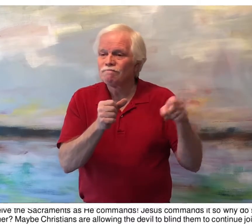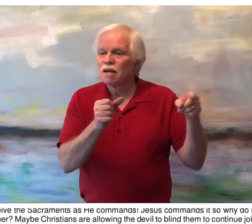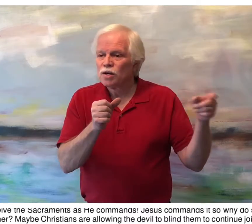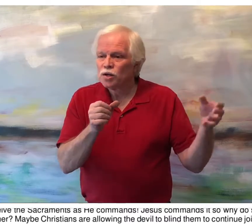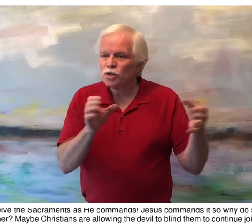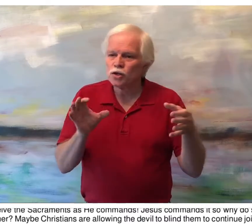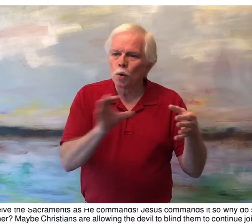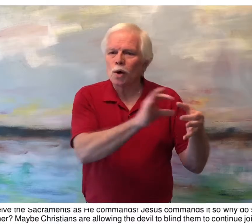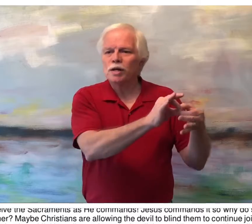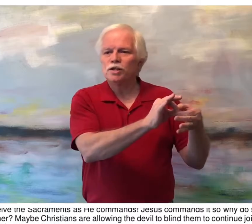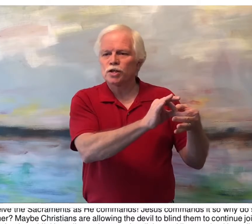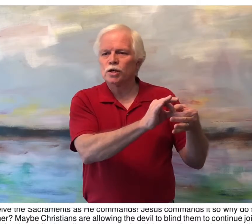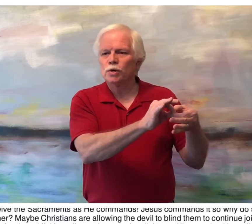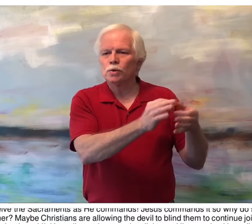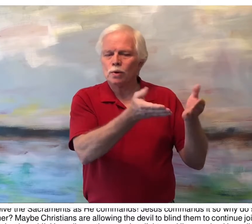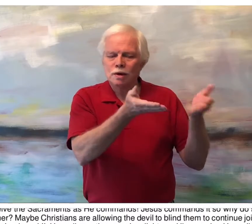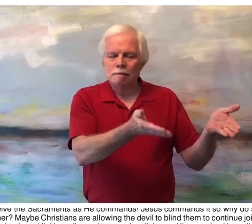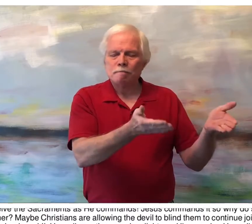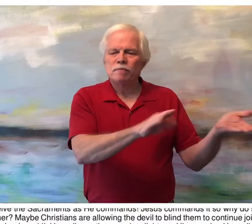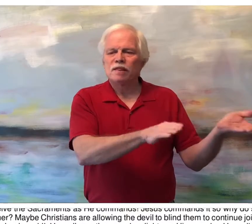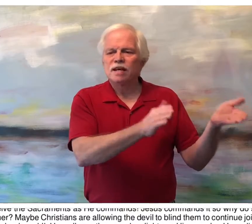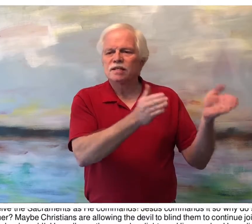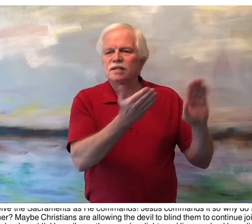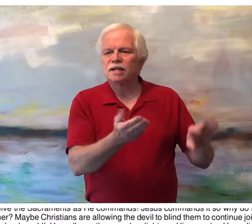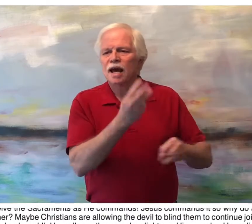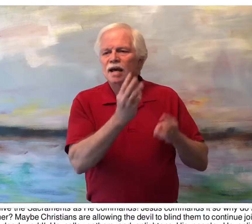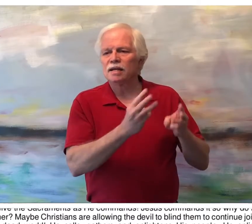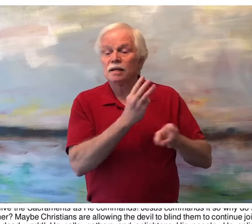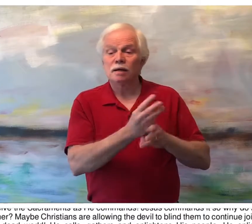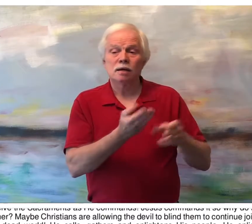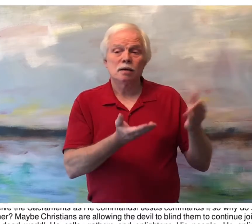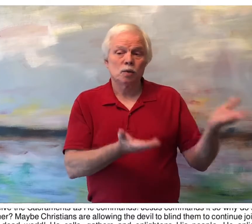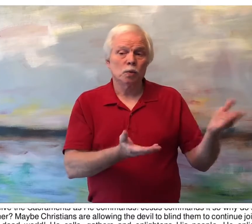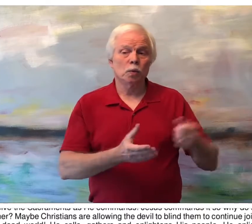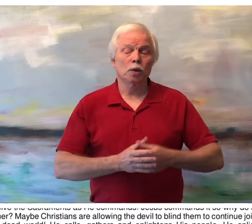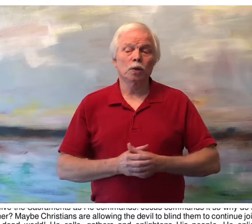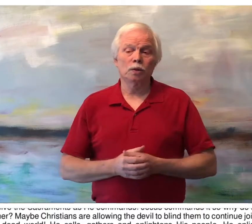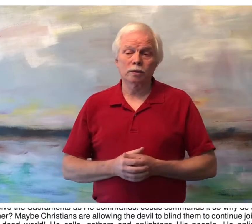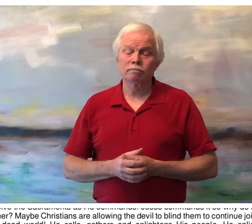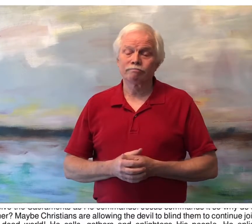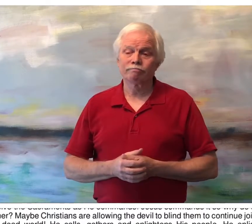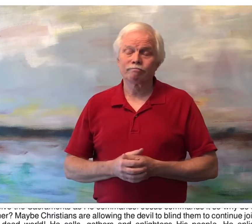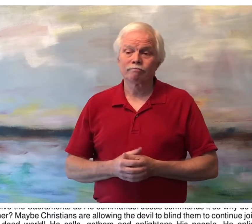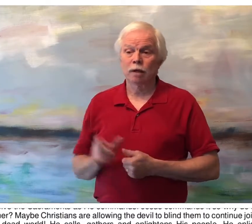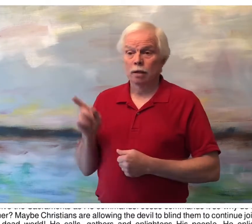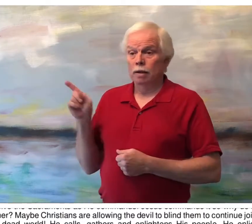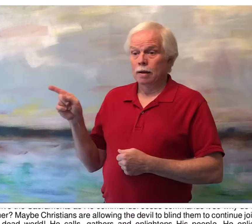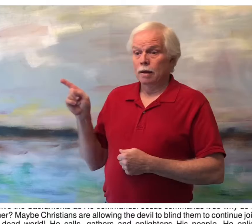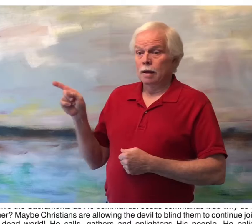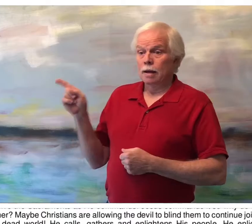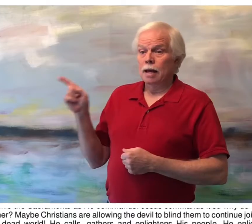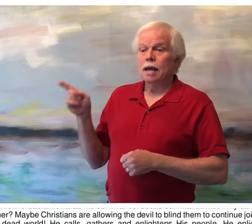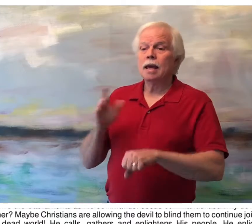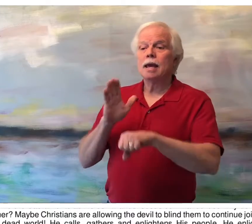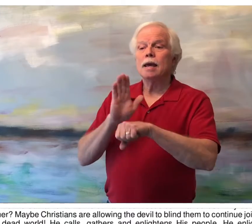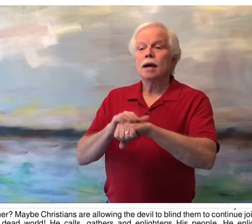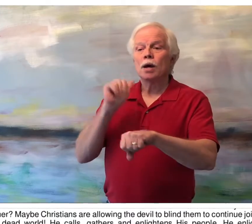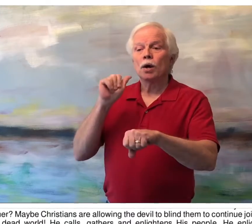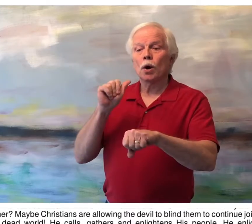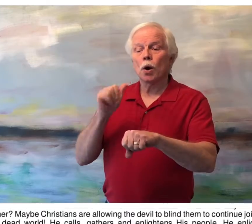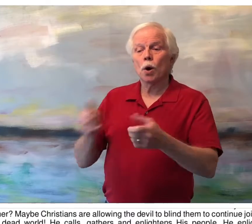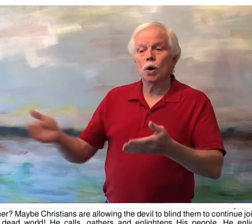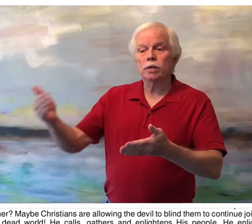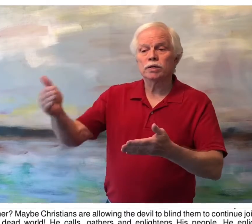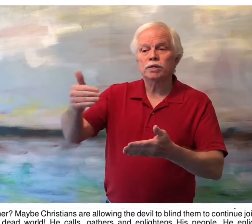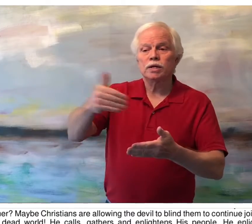joined to this dead world. He